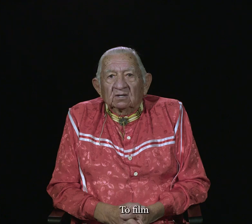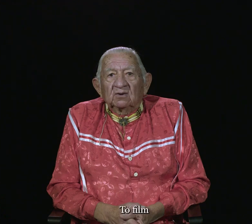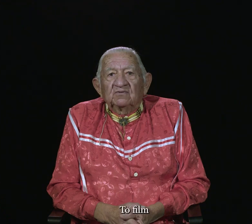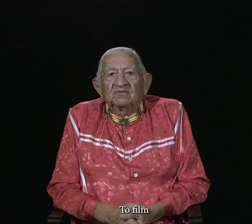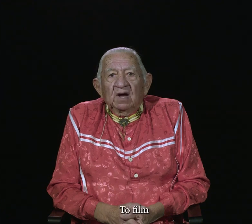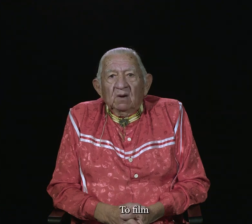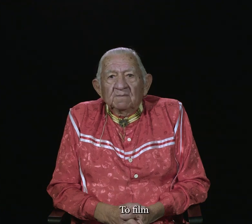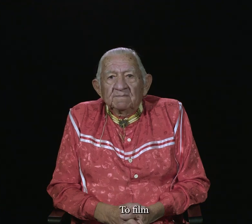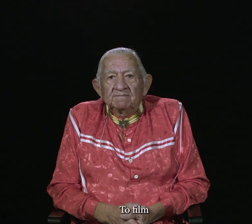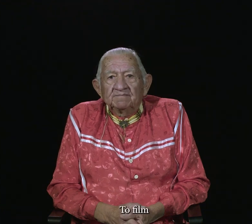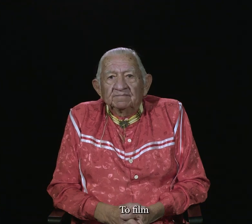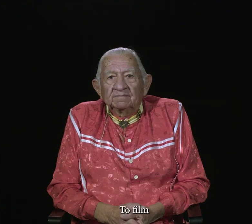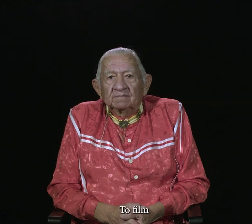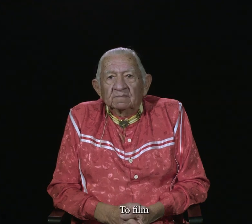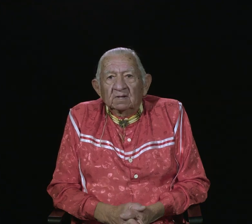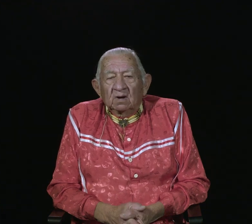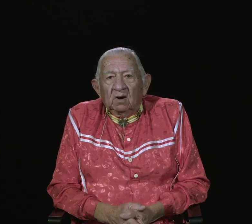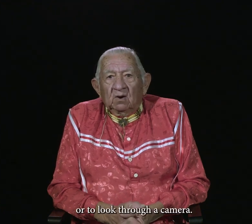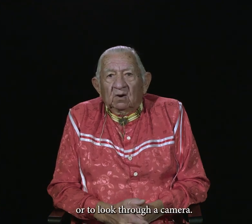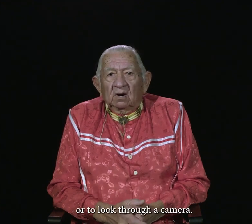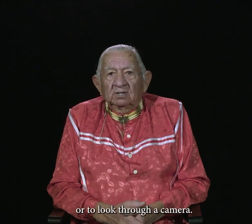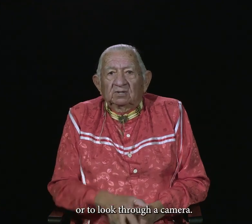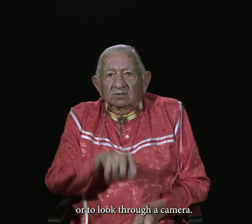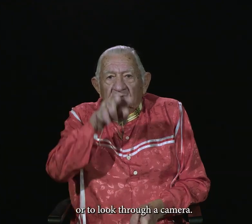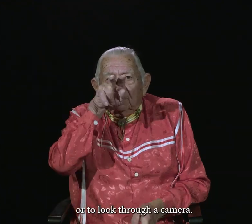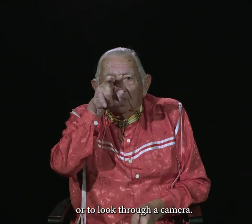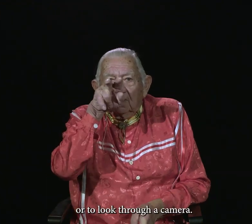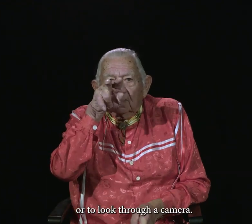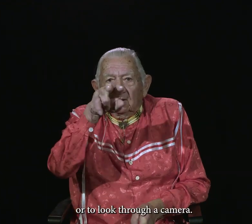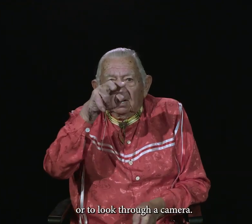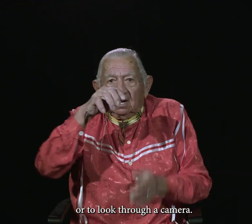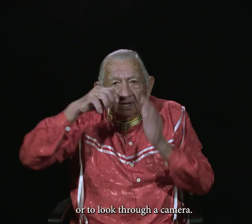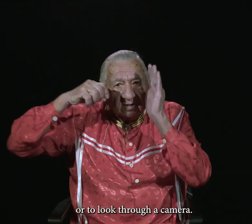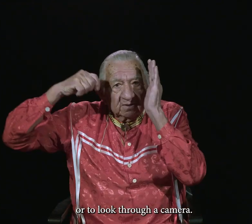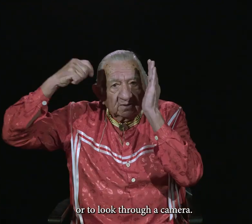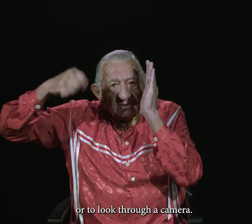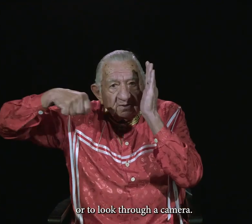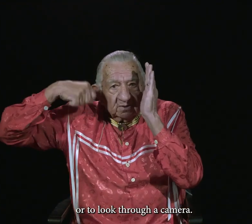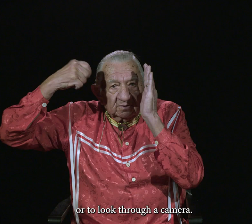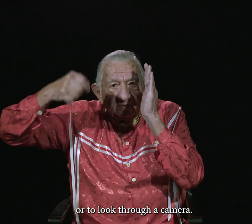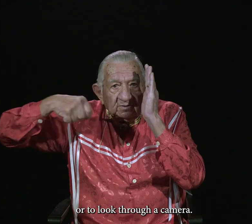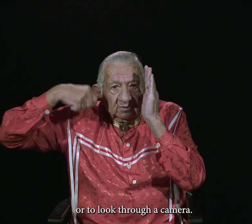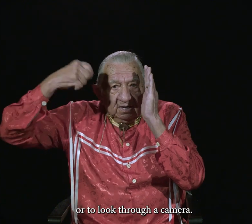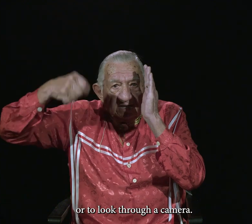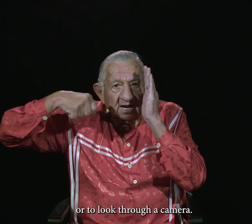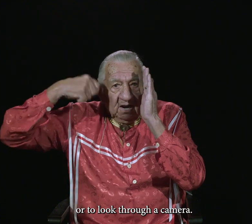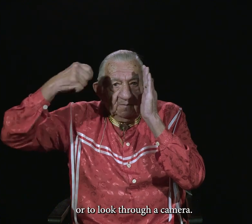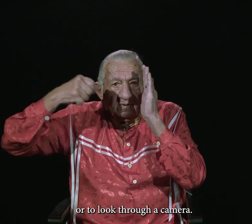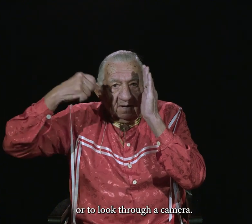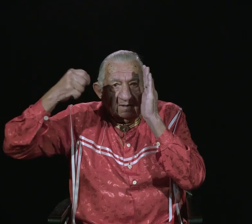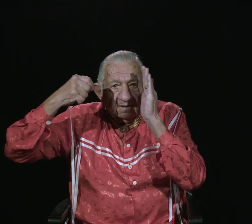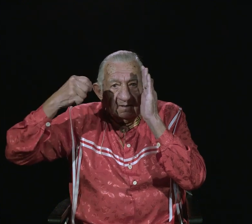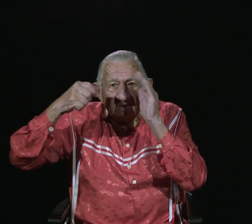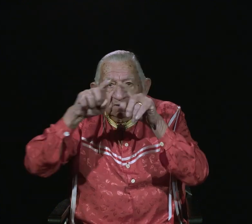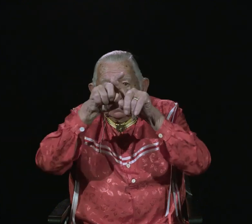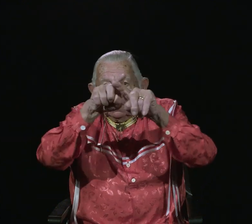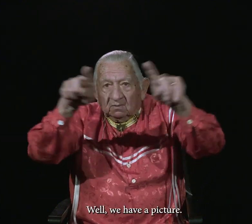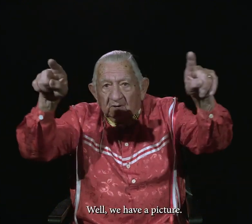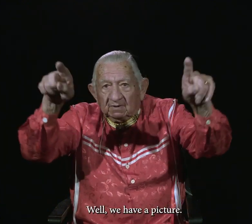To film or to look through a camera where we